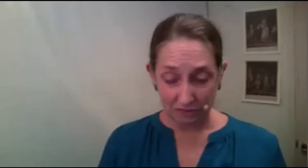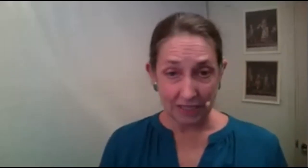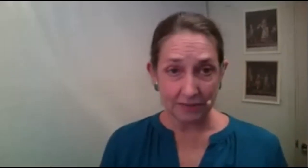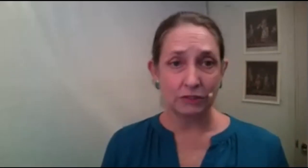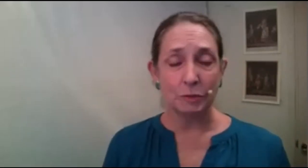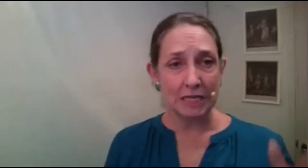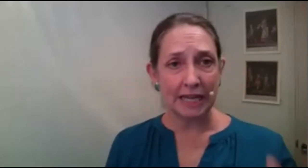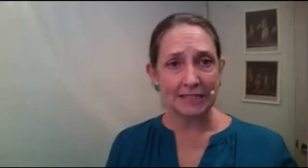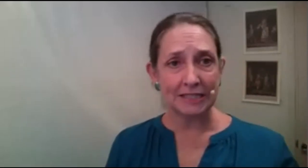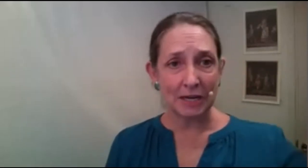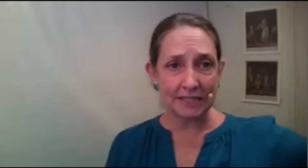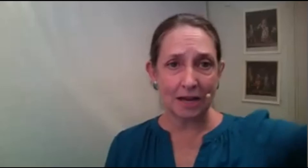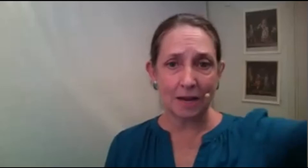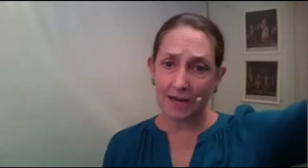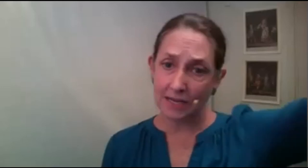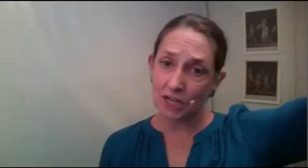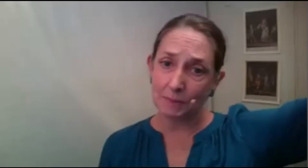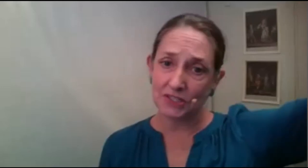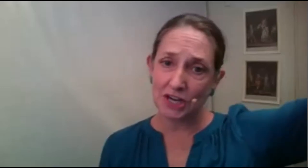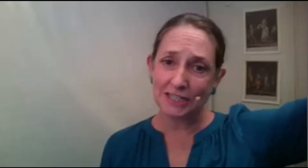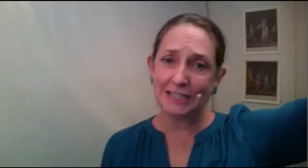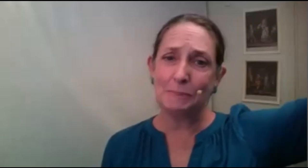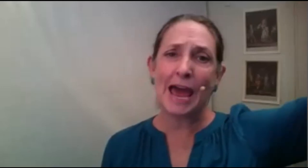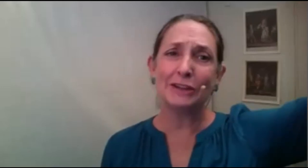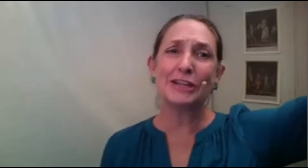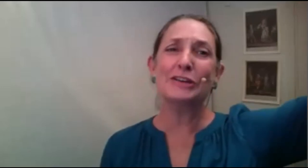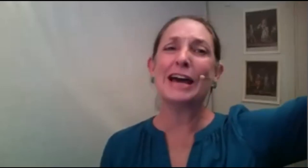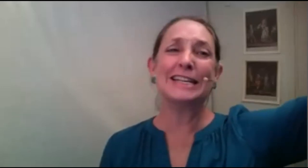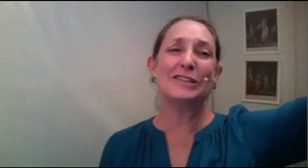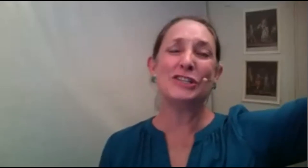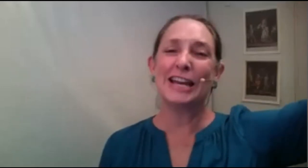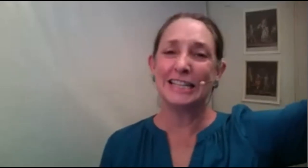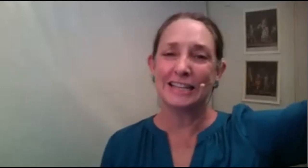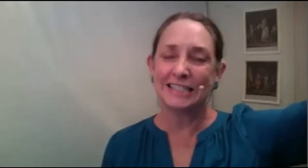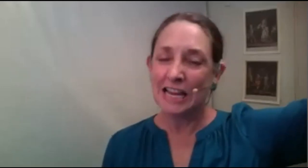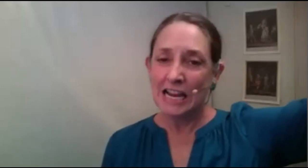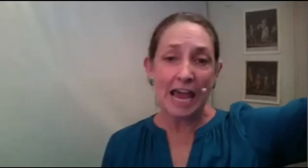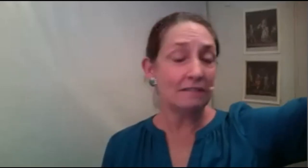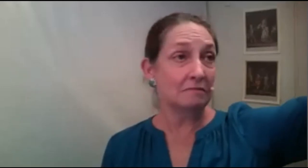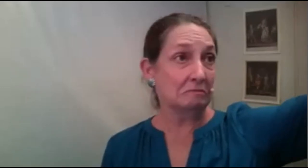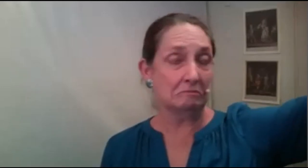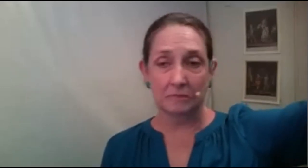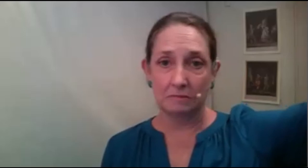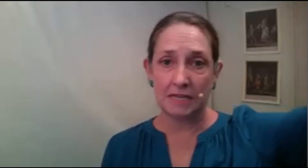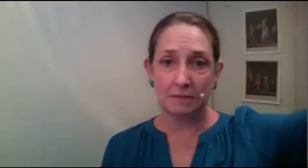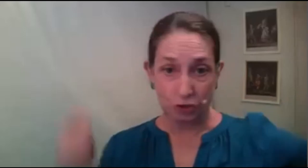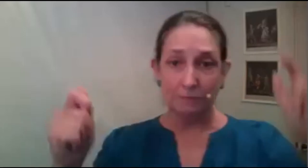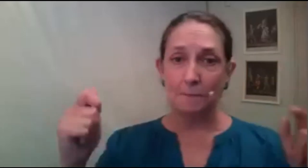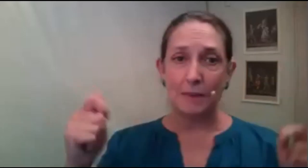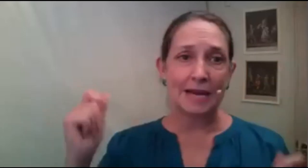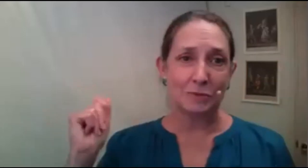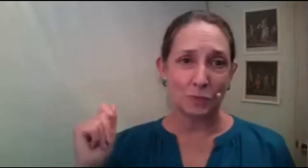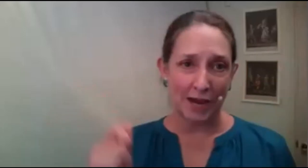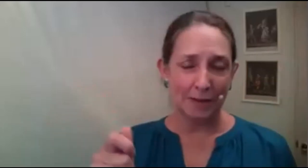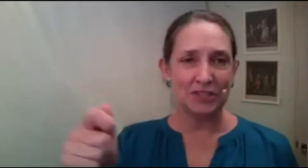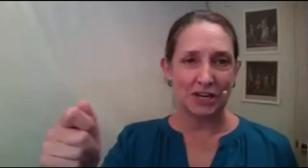was sitting in the living room and he glanced up and he saw Patty at the top of the stairs. And he said, "Pat, look, you got to see this. You got to see this." And he jumped up